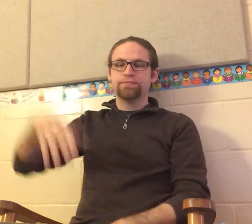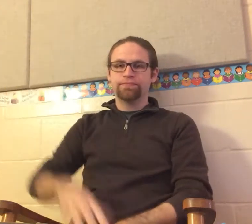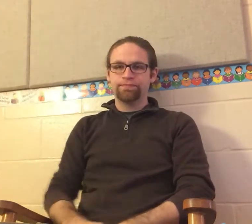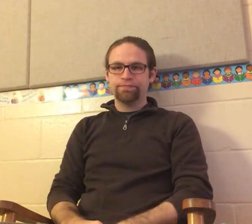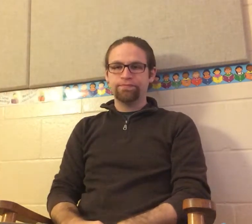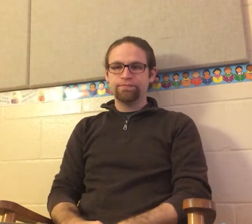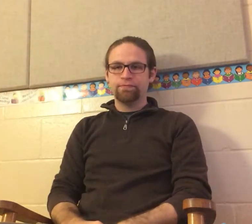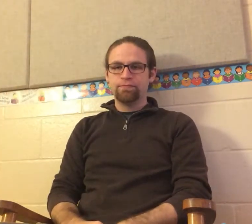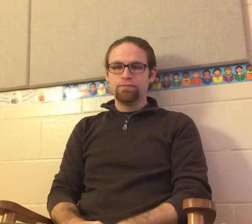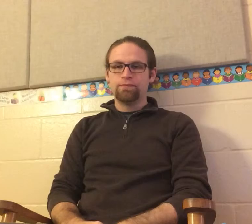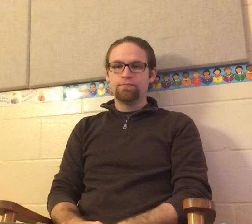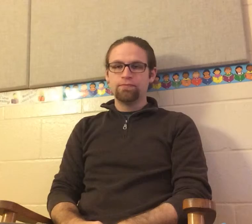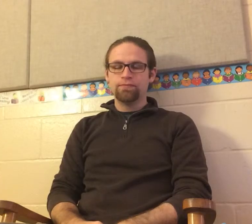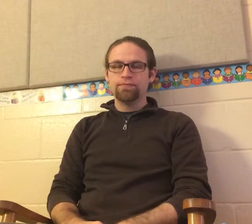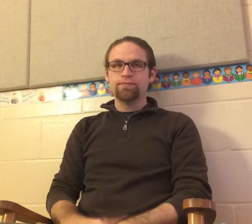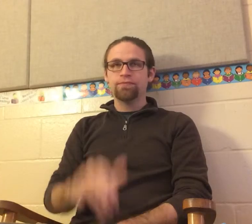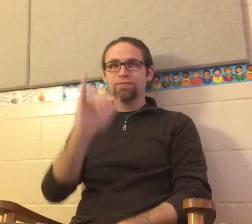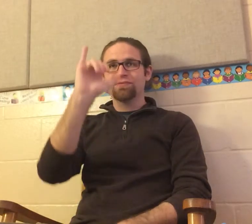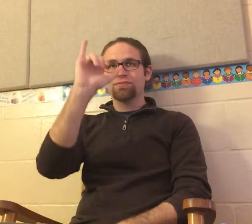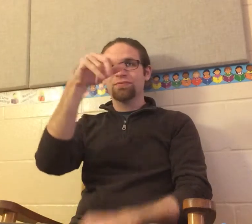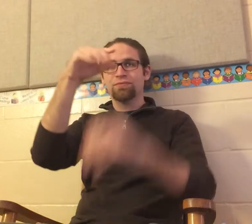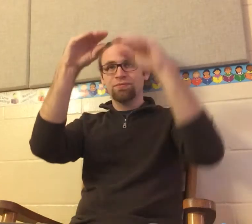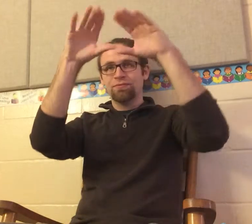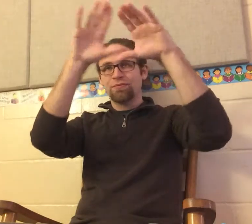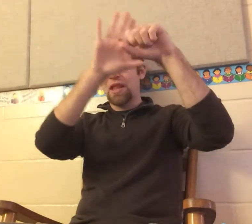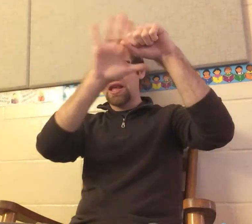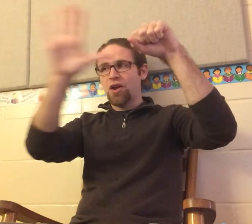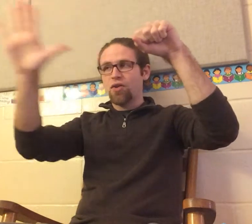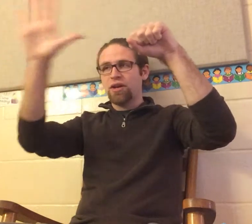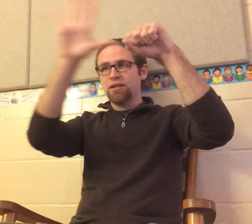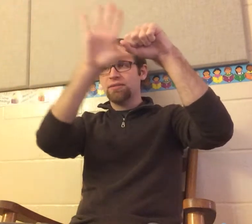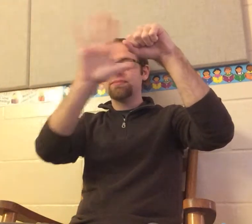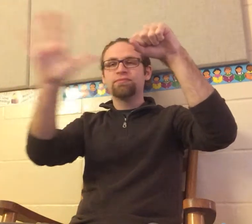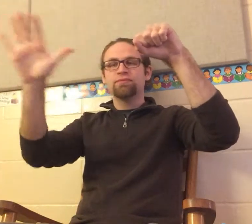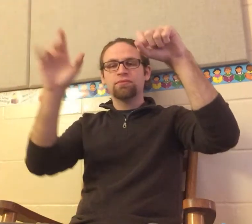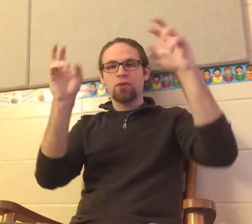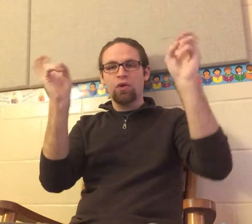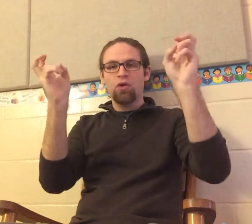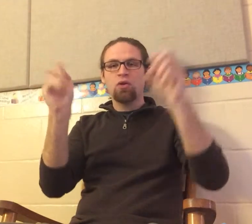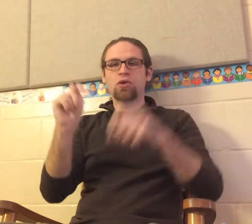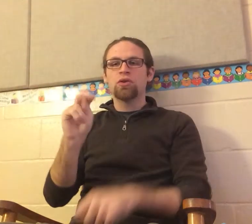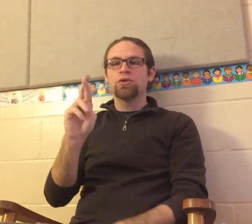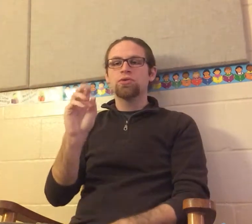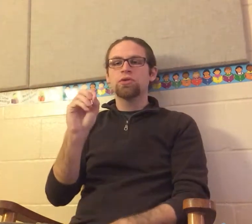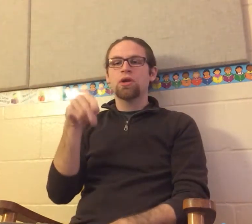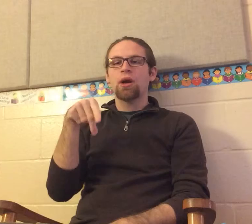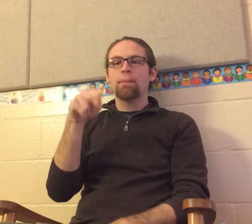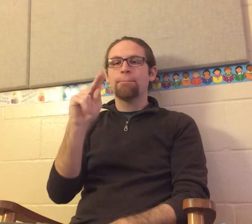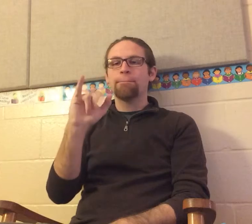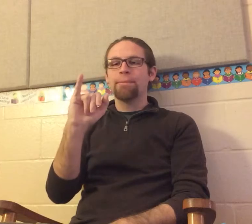This region of Earth is called a tropical region because it is almost always hot and humid.